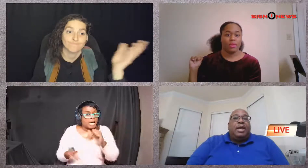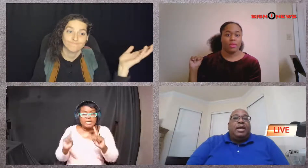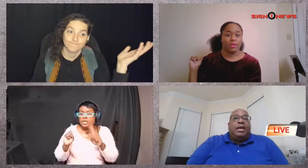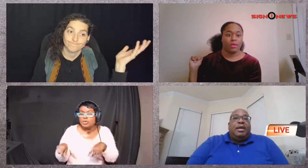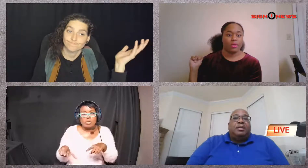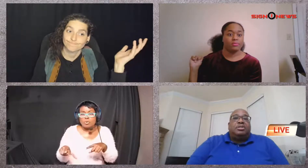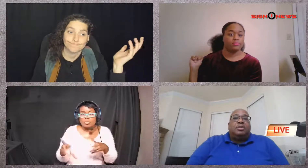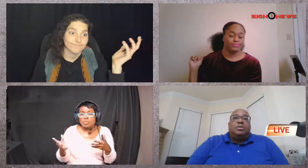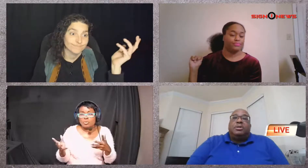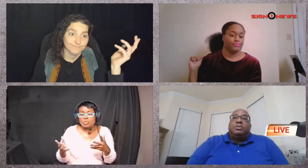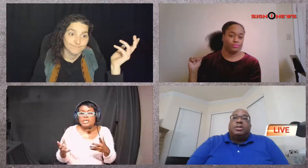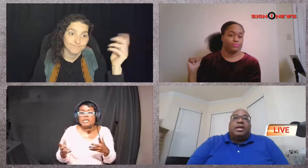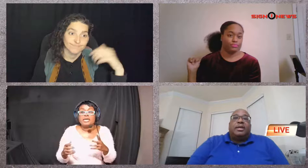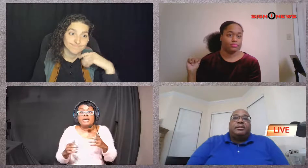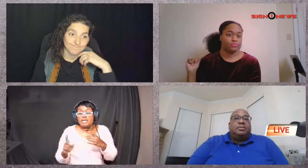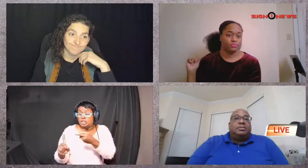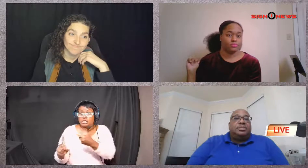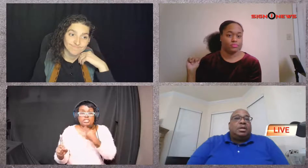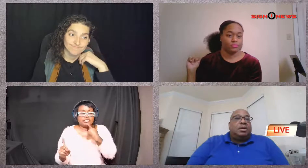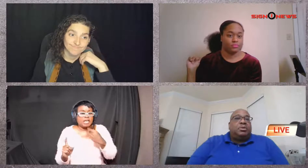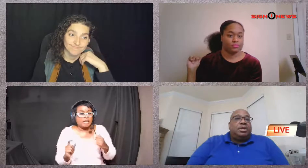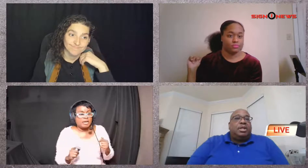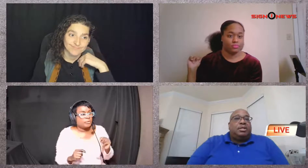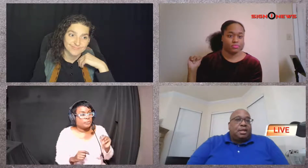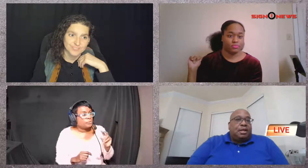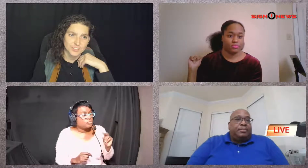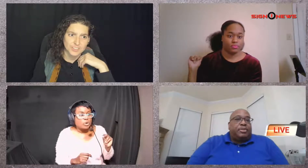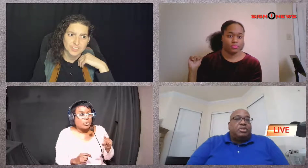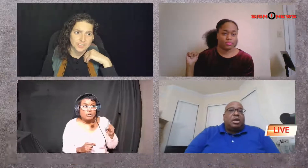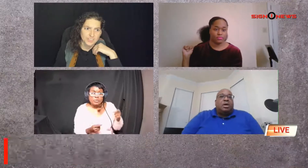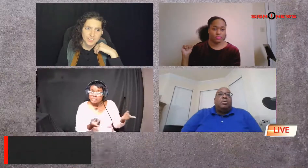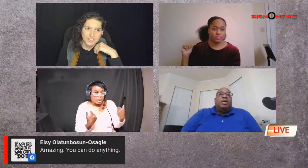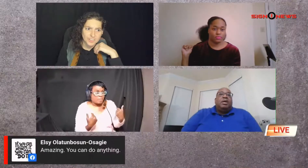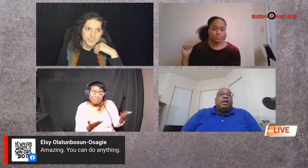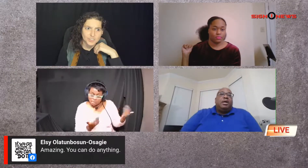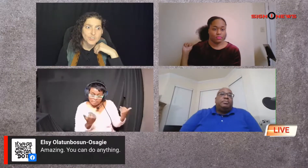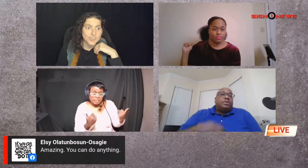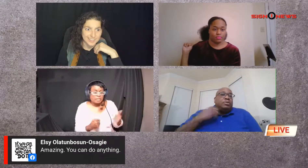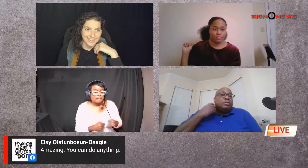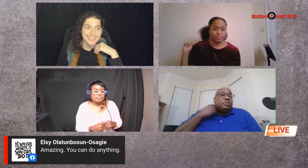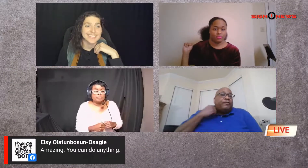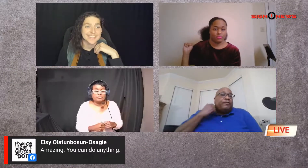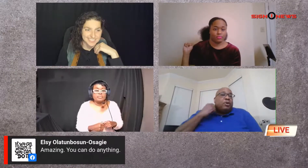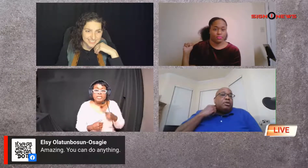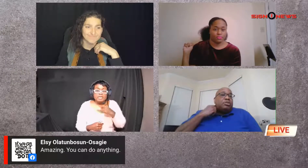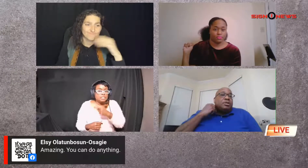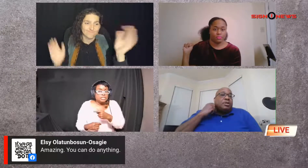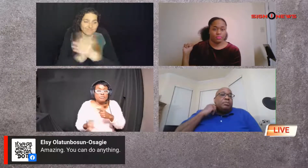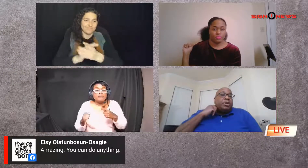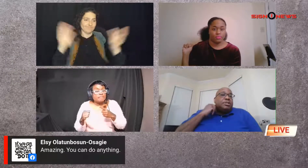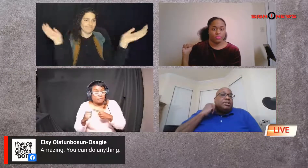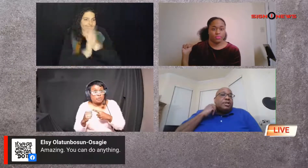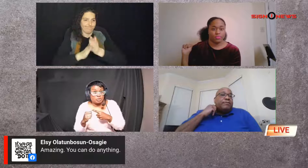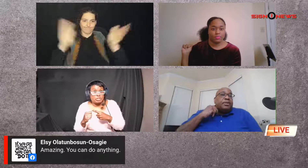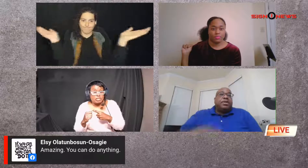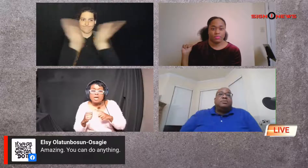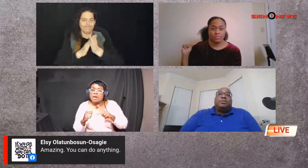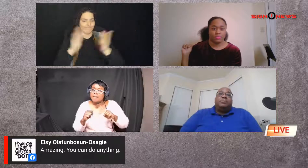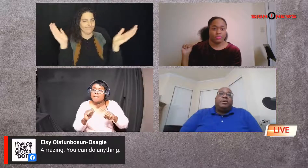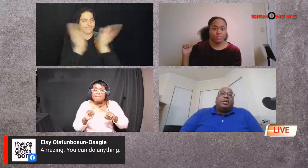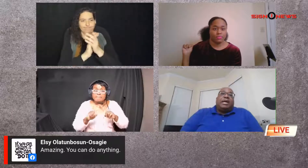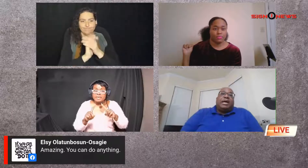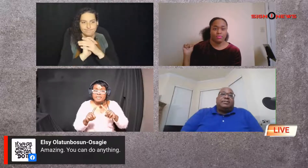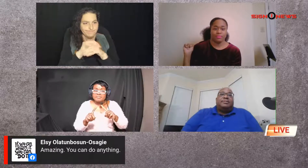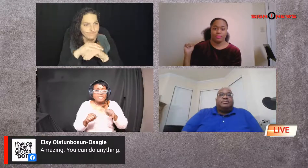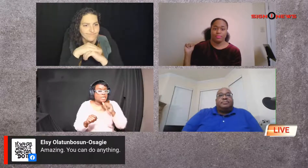go. And Julia was like, no, you need to come. So she was the first, but she definitely doesn't